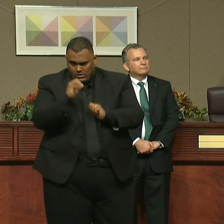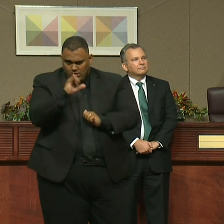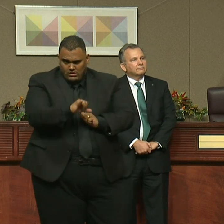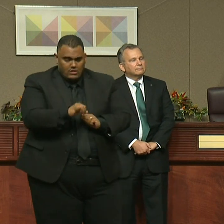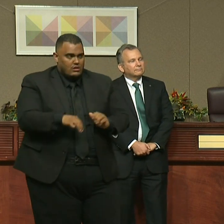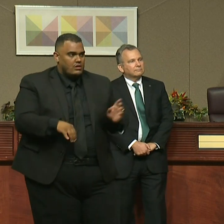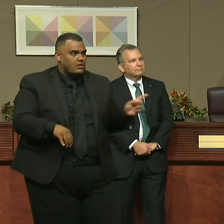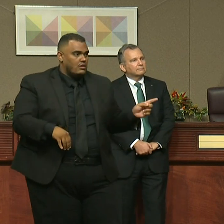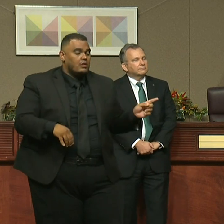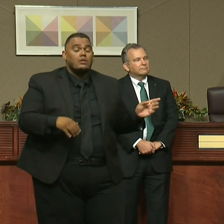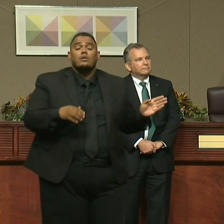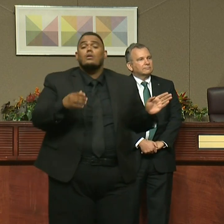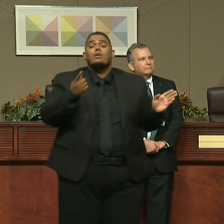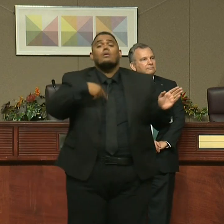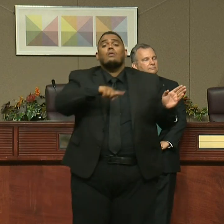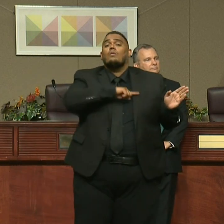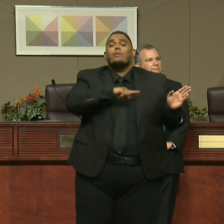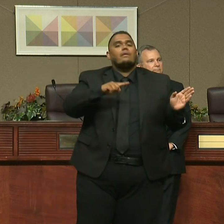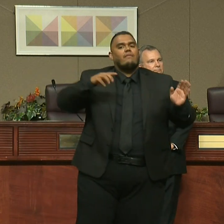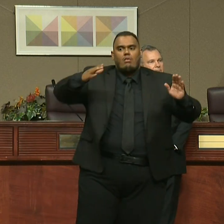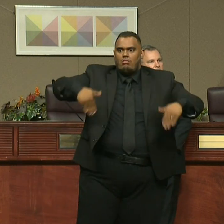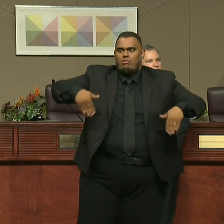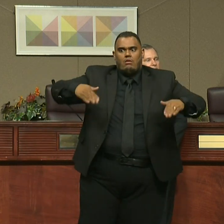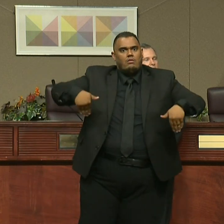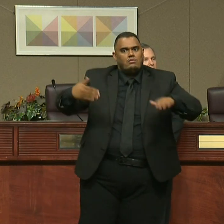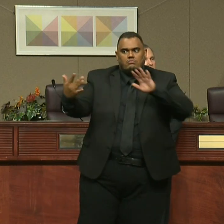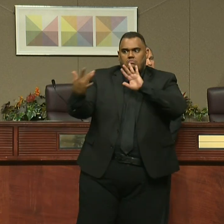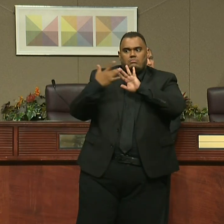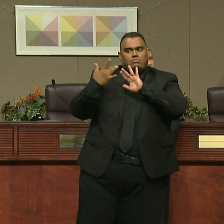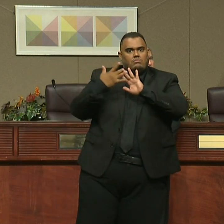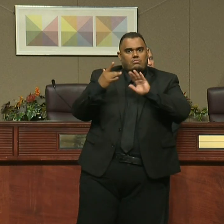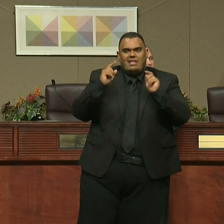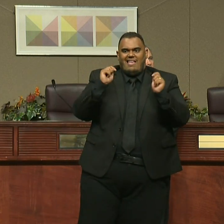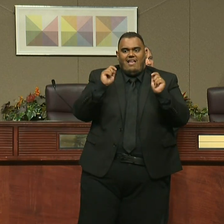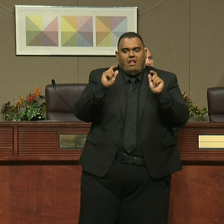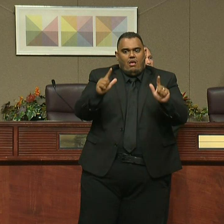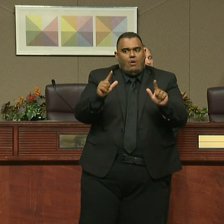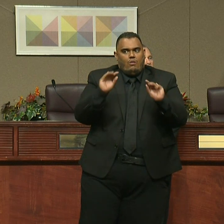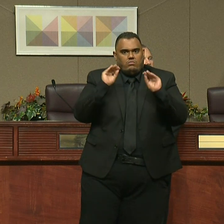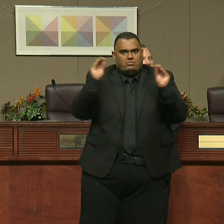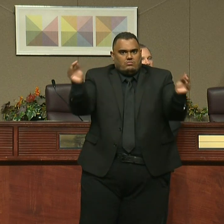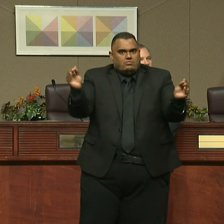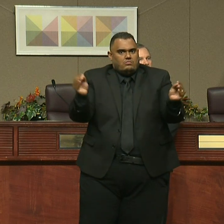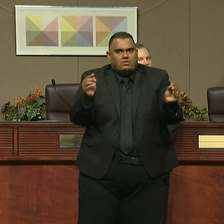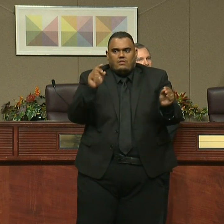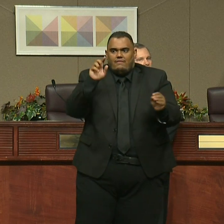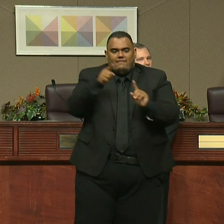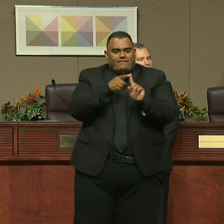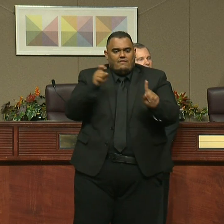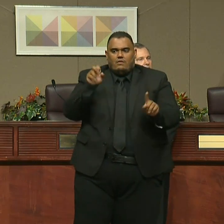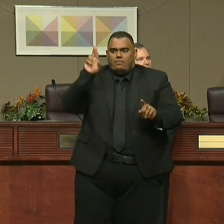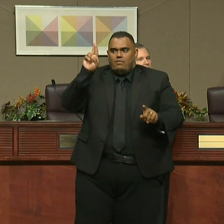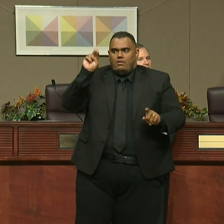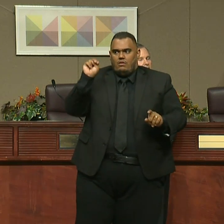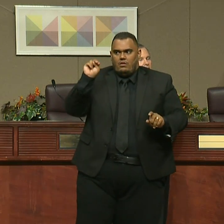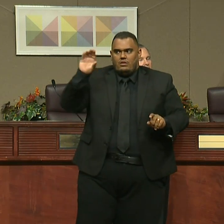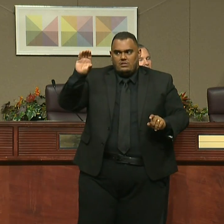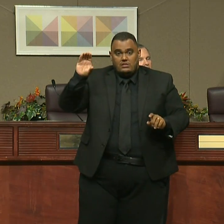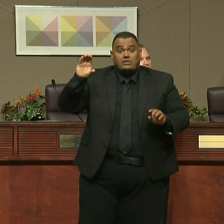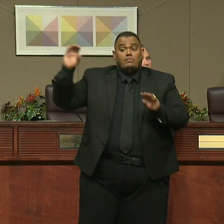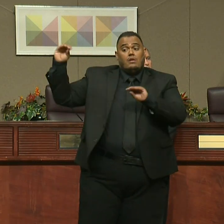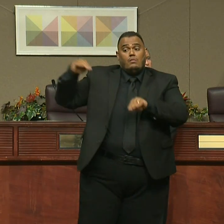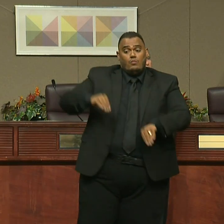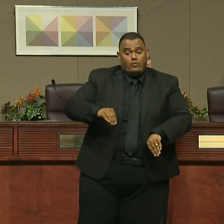We have not been contacted at all by anyone officially from the RNC about moving the convention